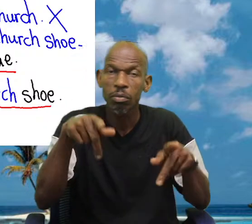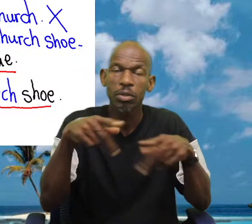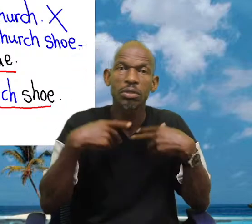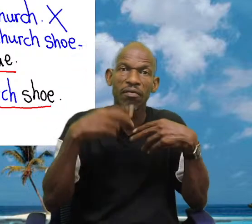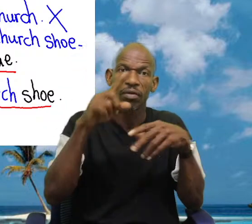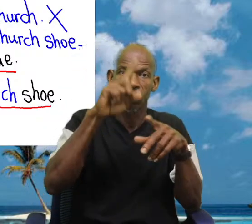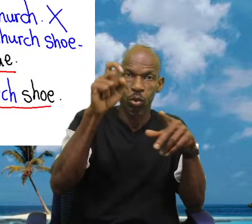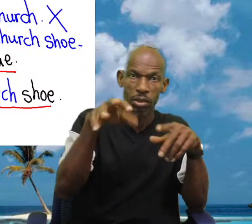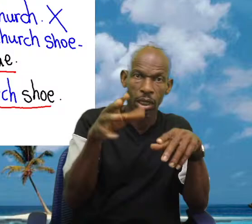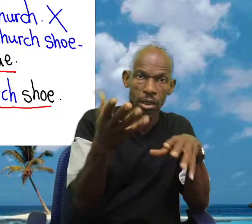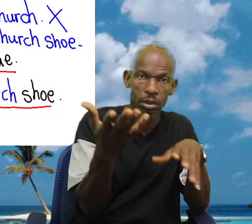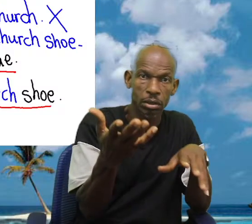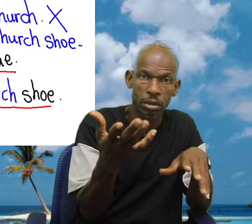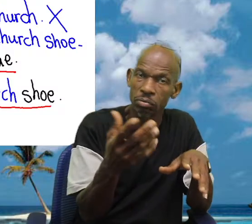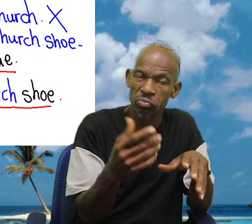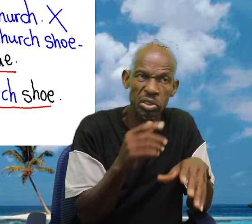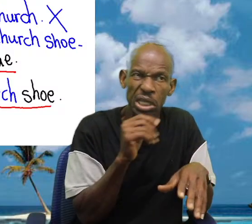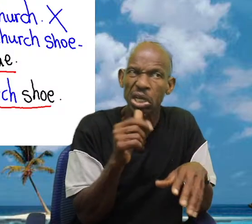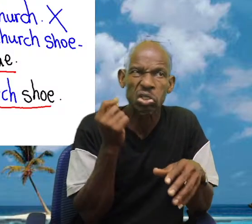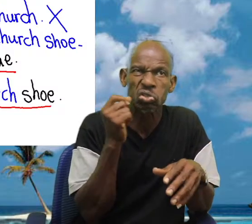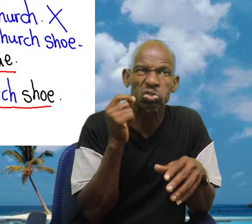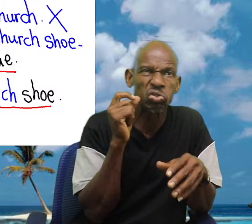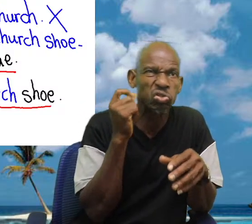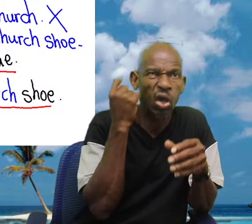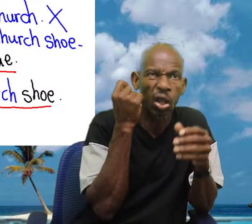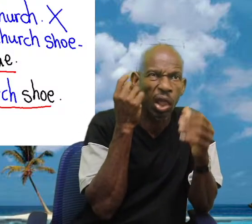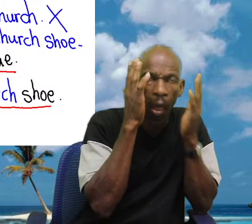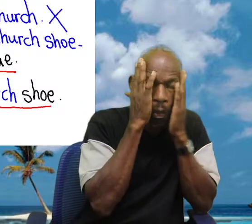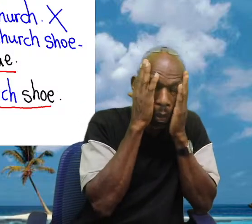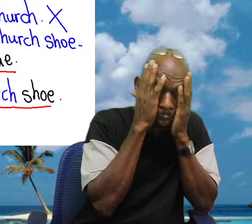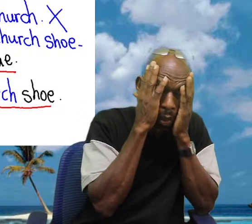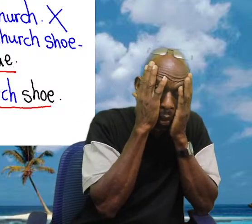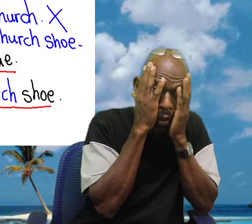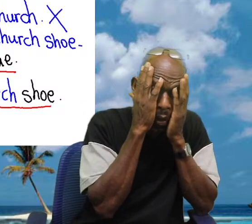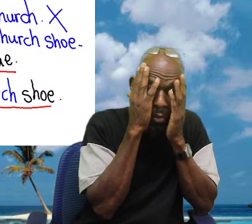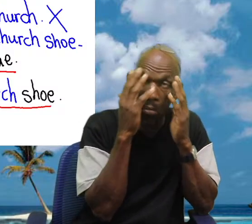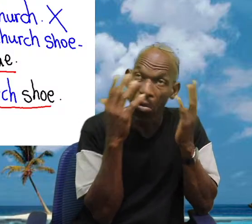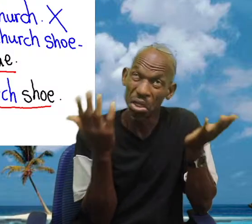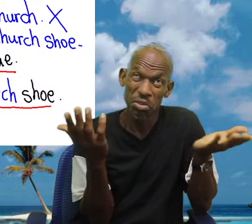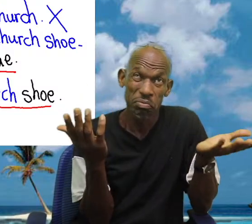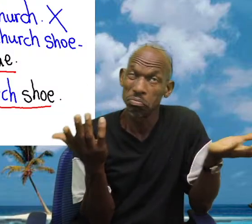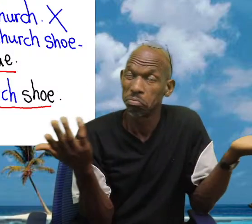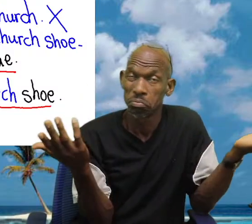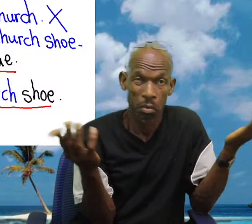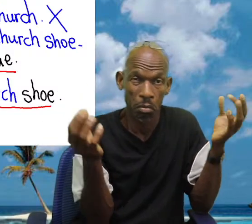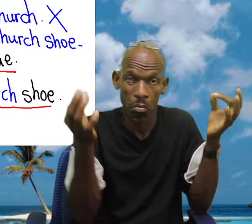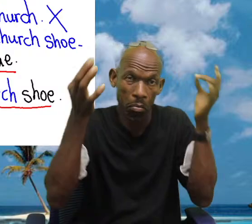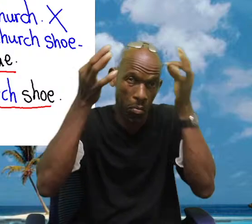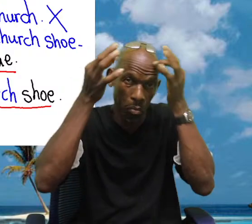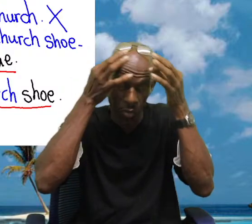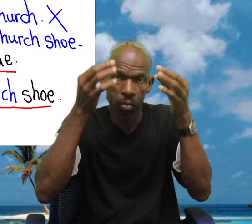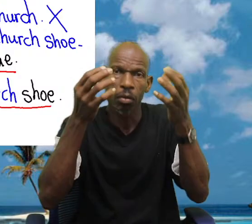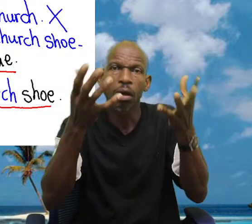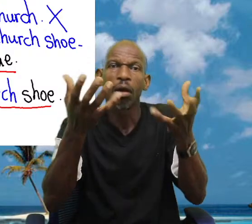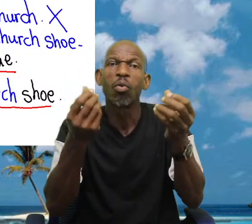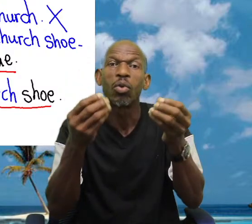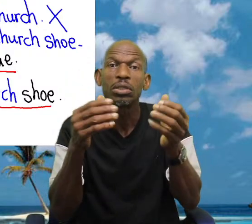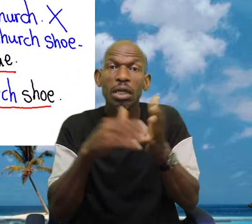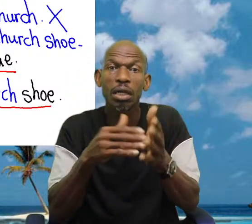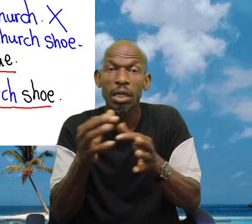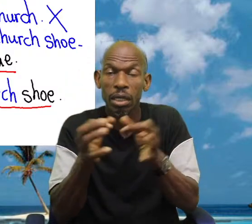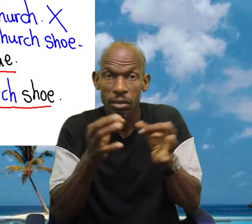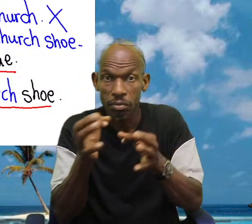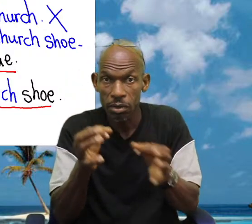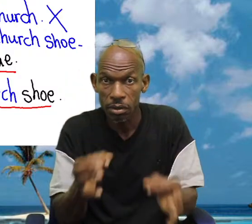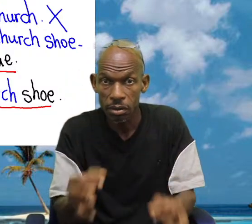for me? Anybody have a question for me? Want me to explain anything again? I'm looking at your